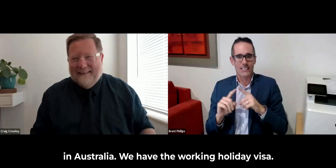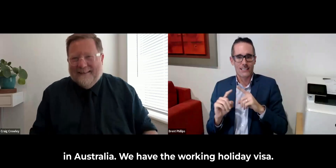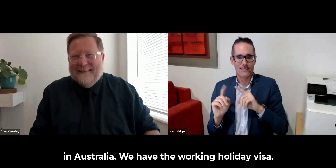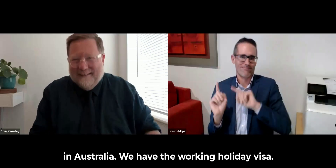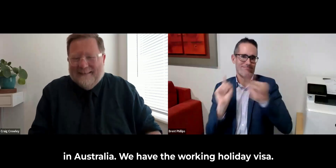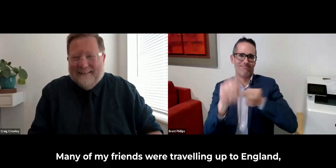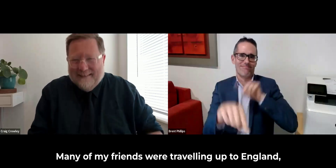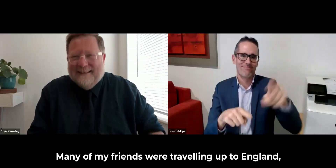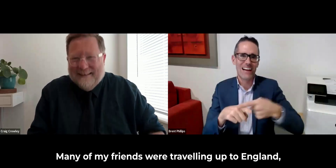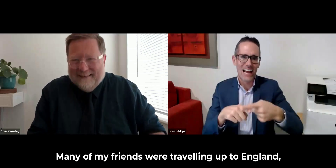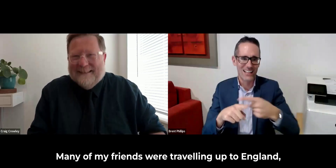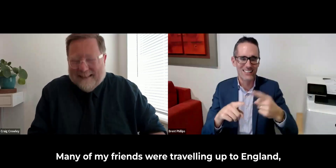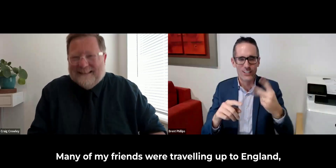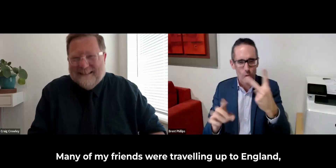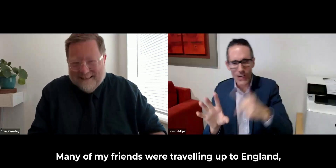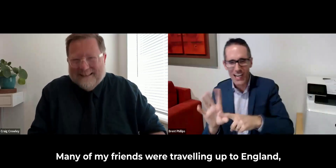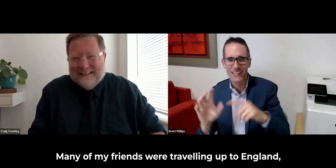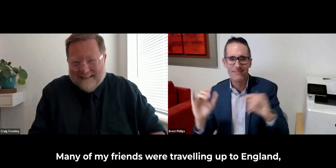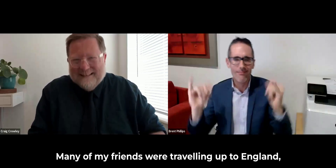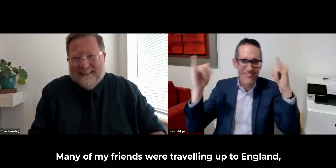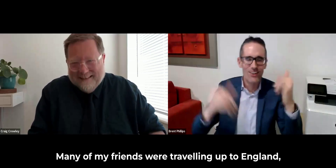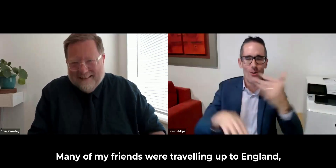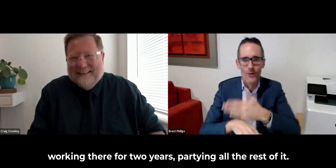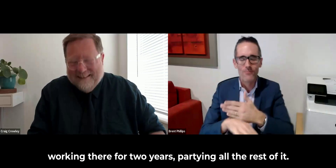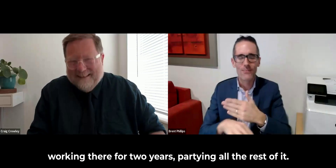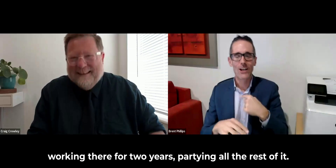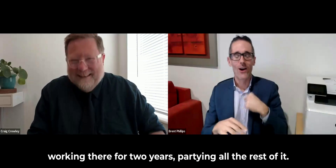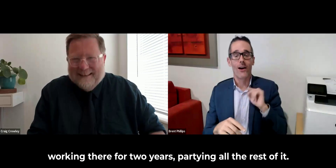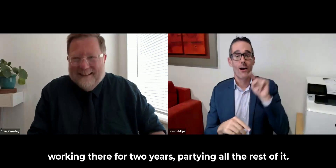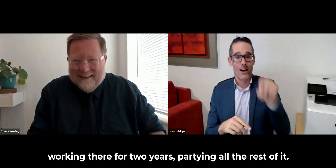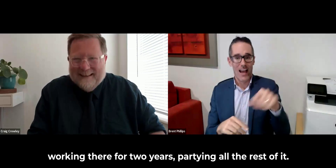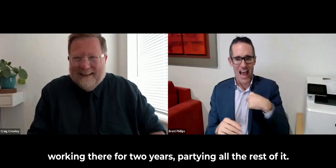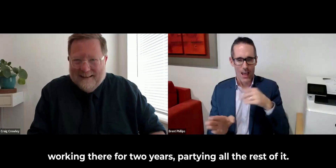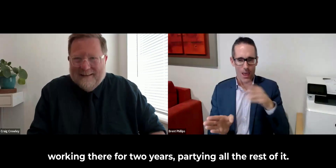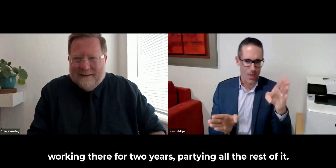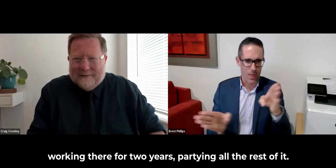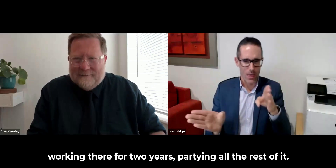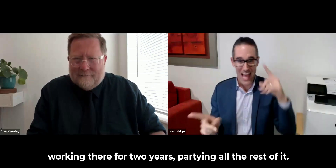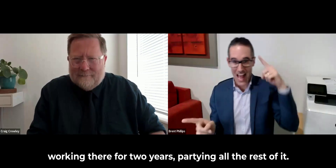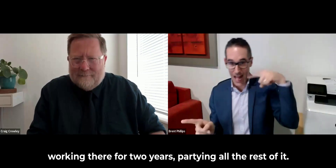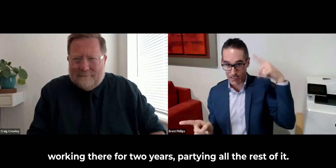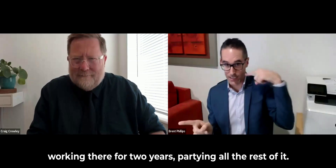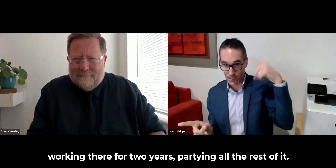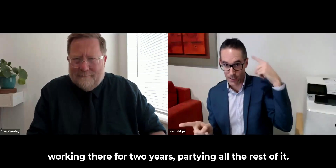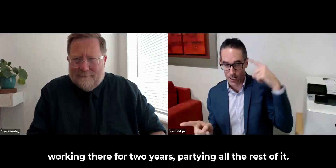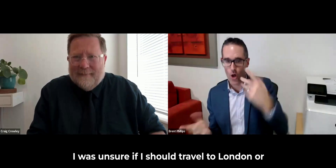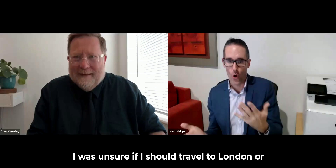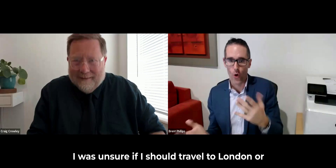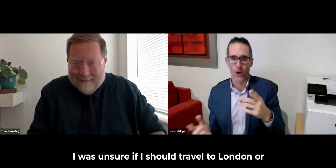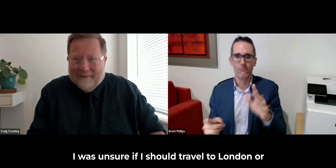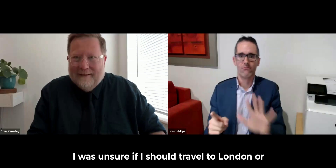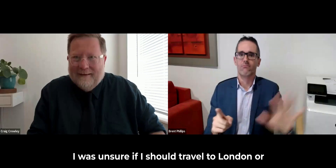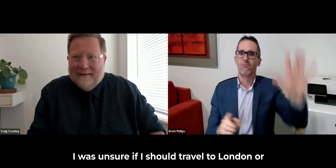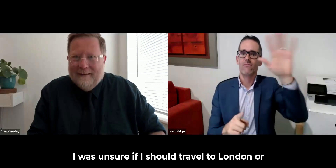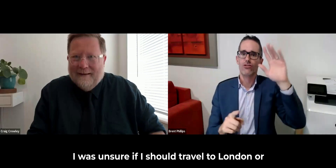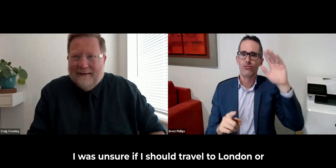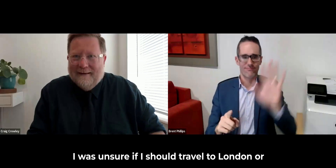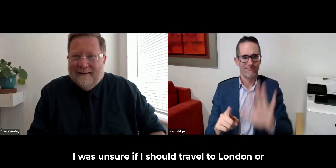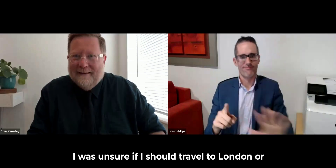holiday visa. Many of my friends were traveling up to England, working there for 2 years, partying, all the rest of it. I was unsure if I should travel to